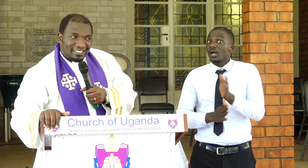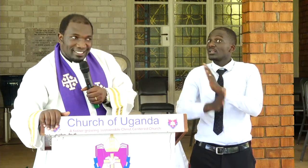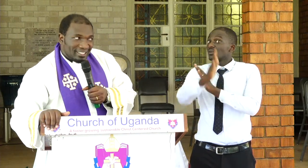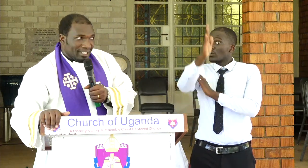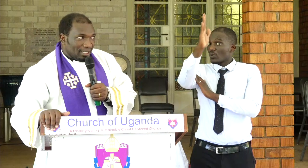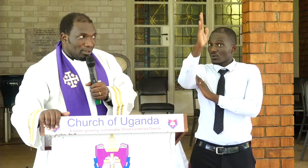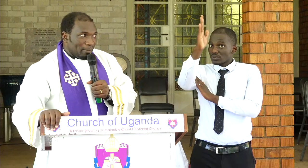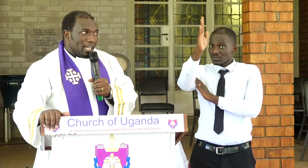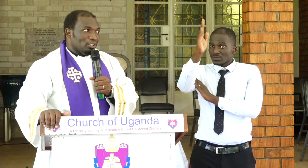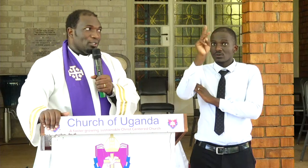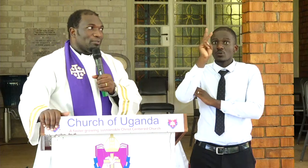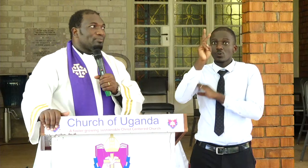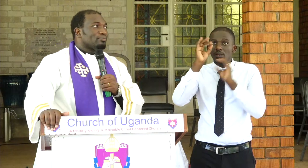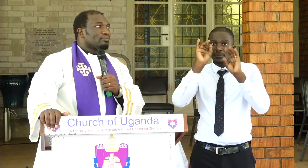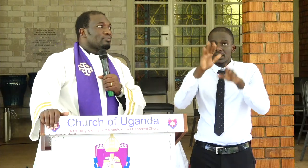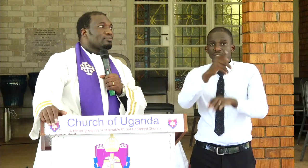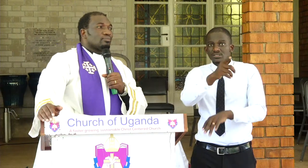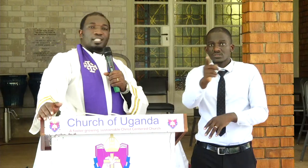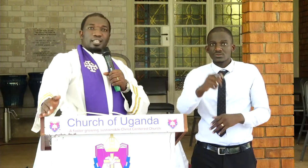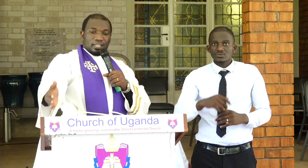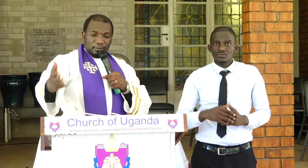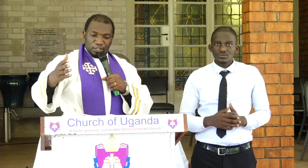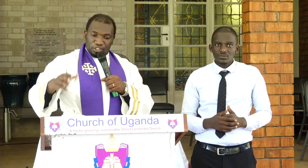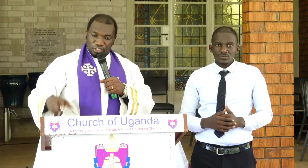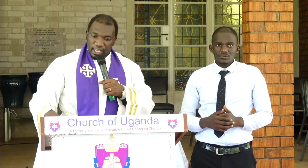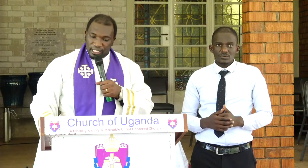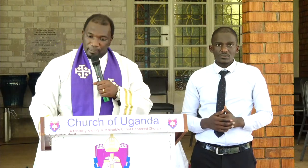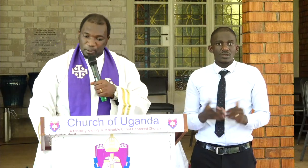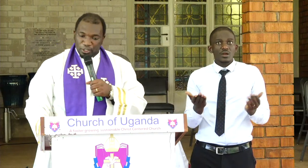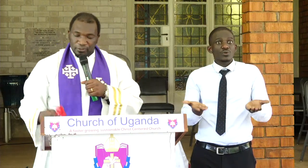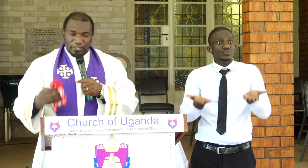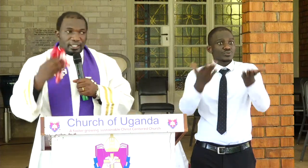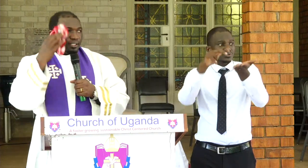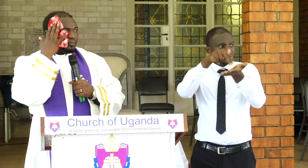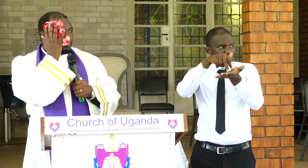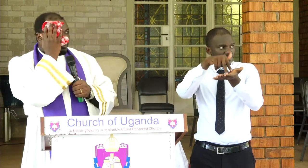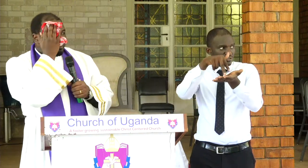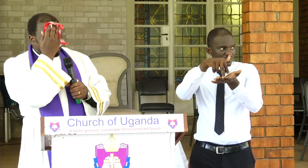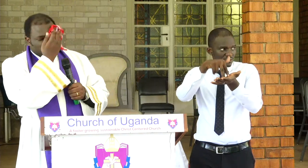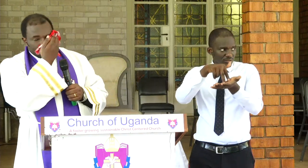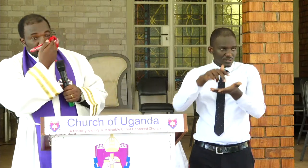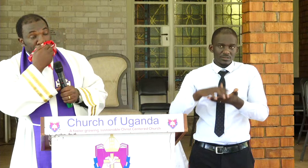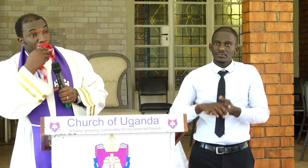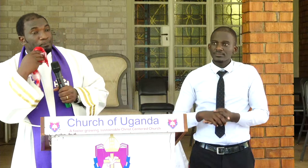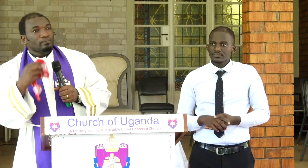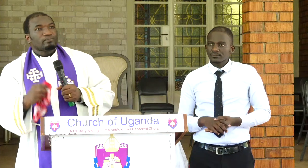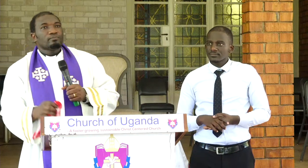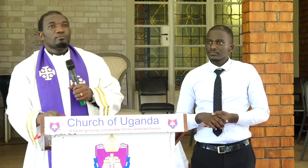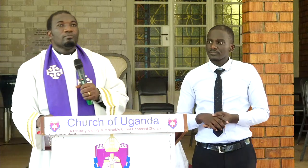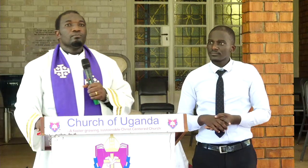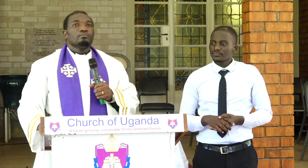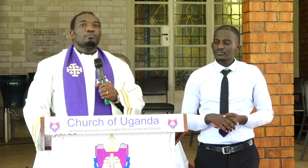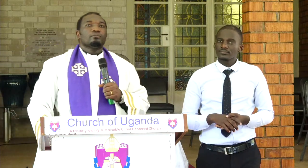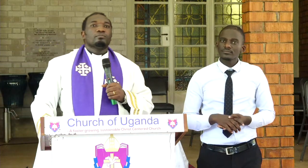God will bless you. Come on, stand up on your feet.